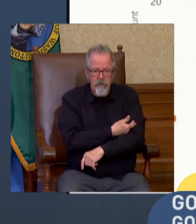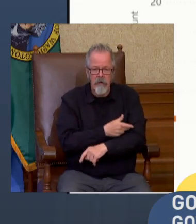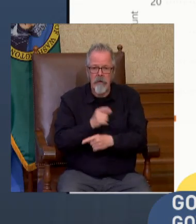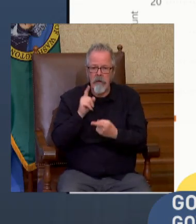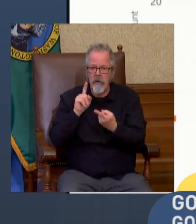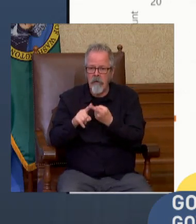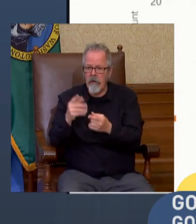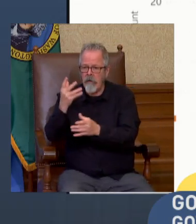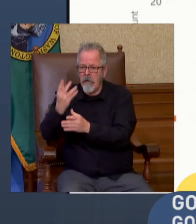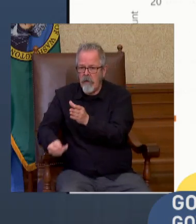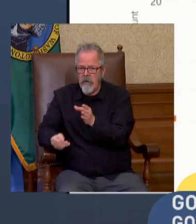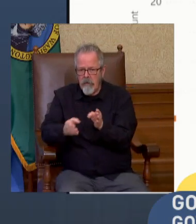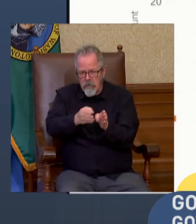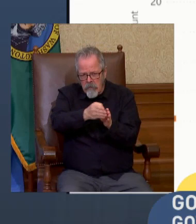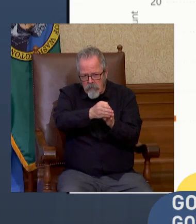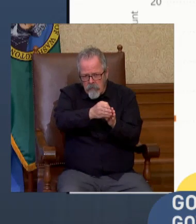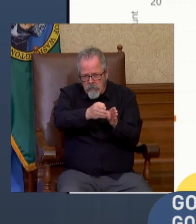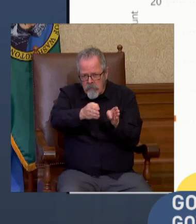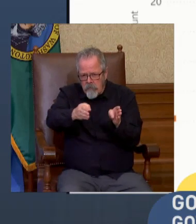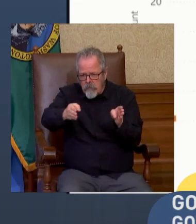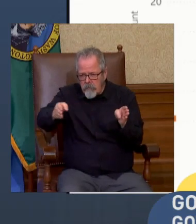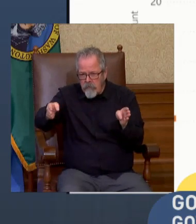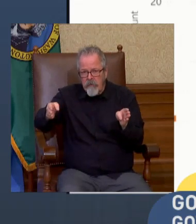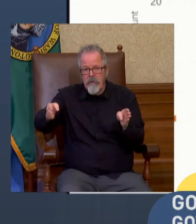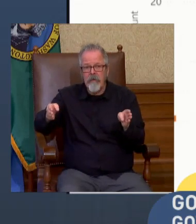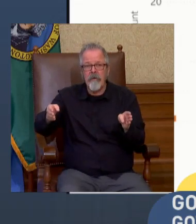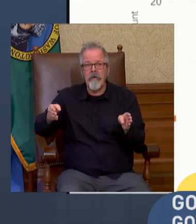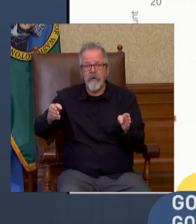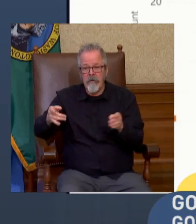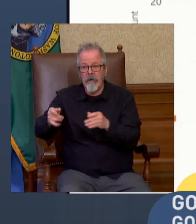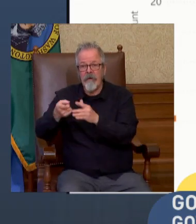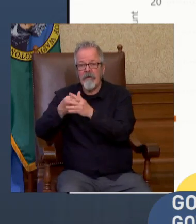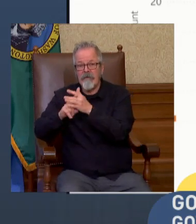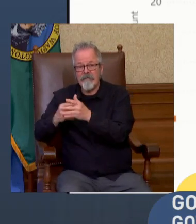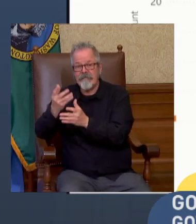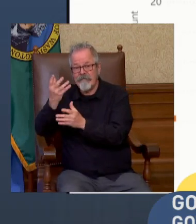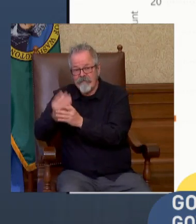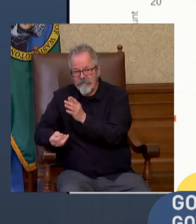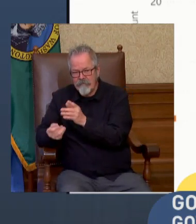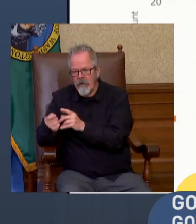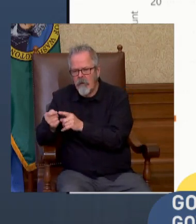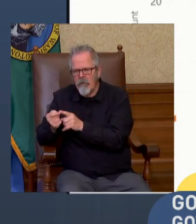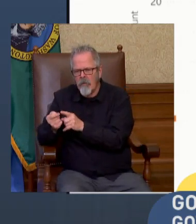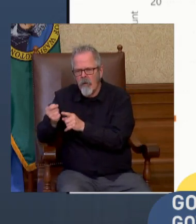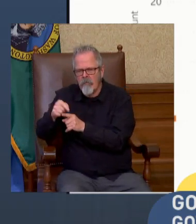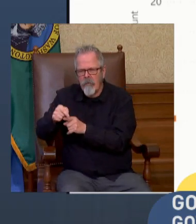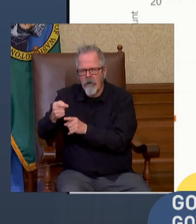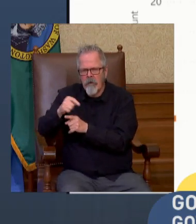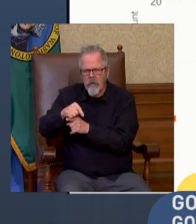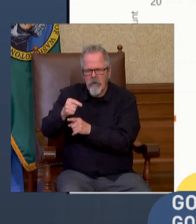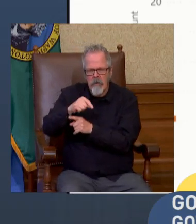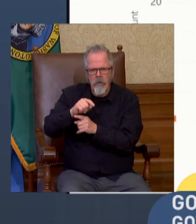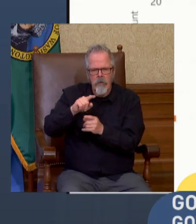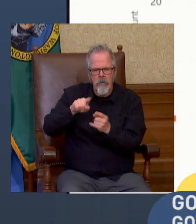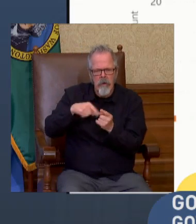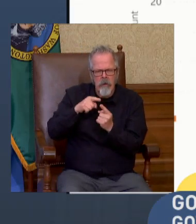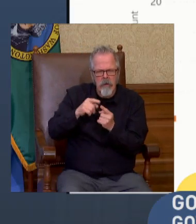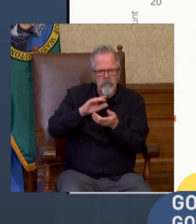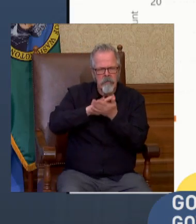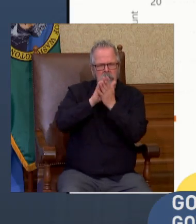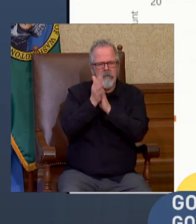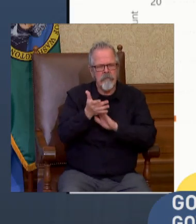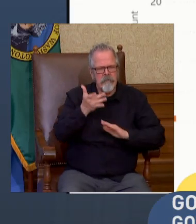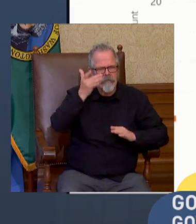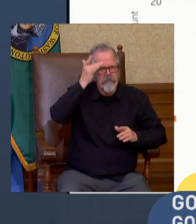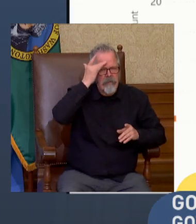actually got sick. And you'll see that this has gone up significantly during early March, reached a